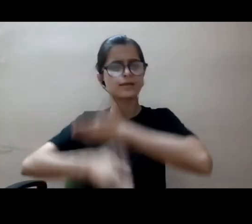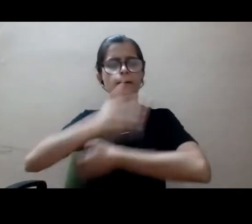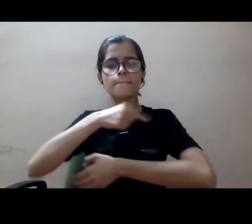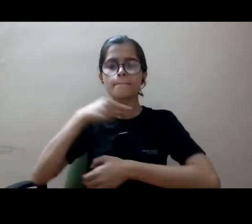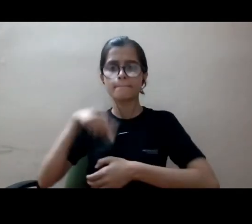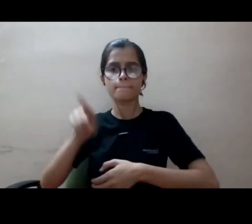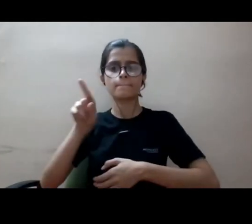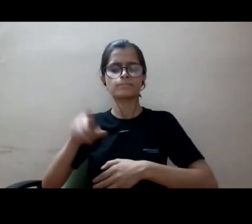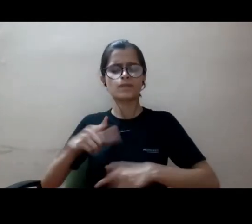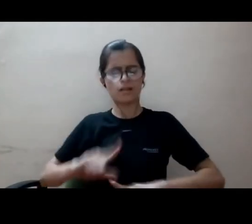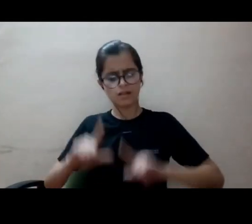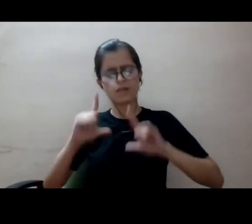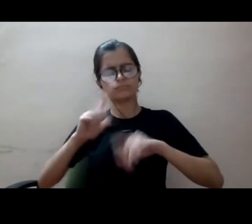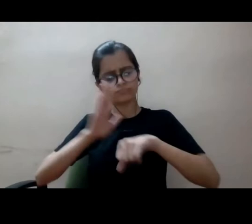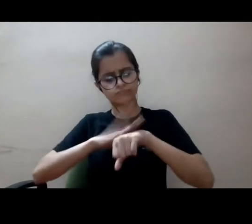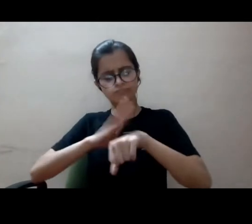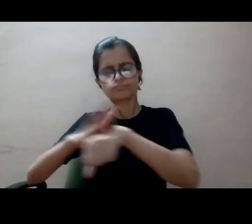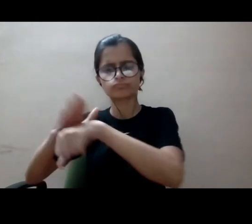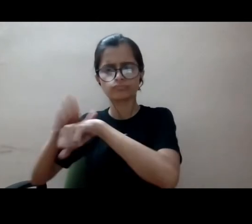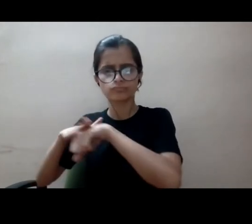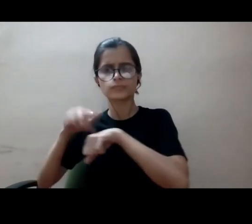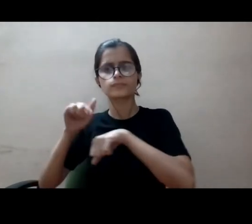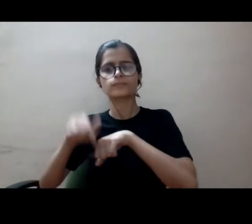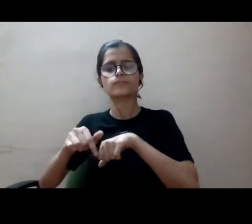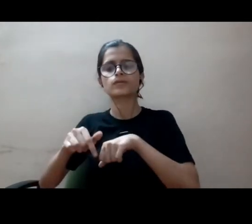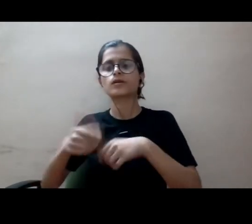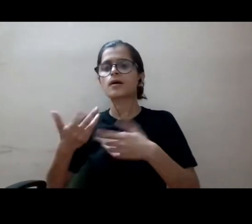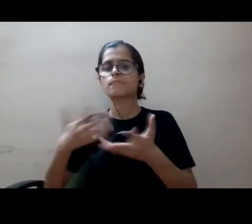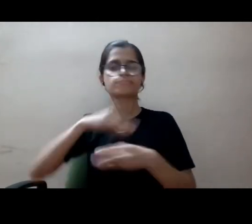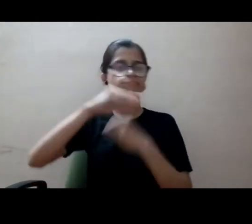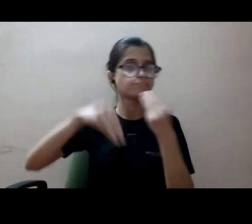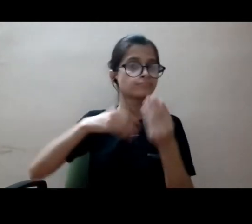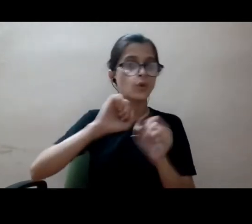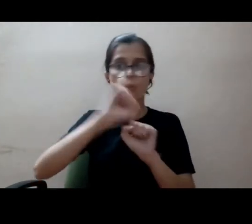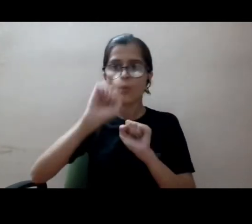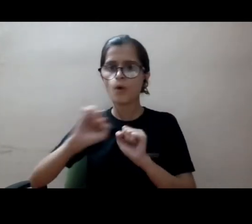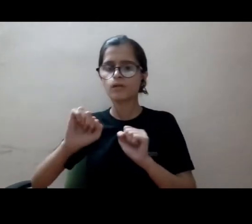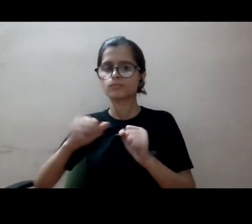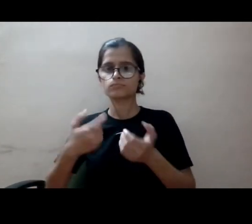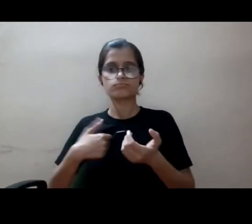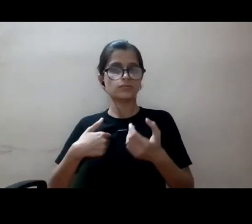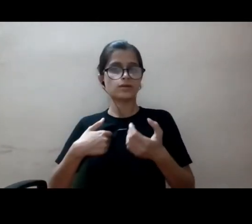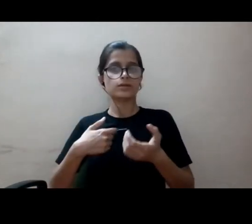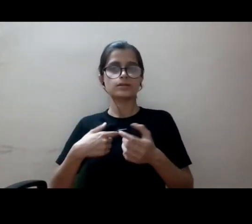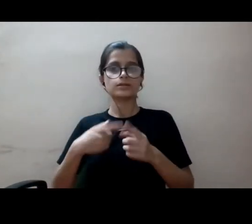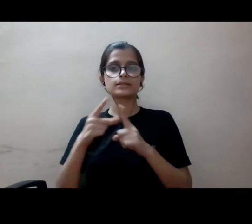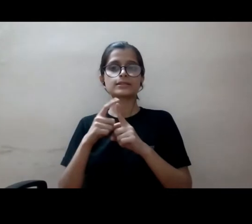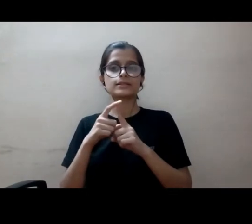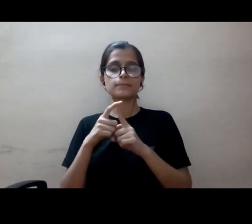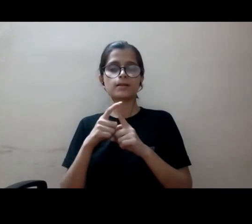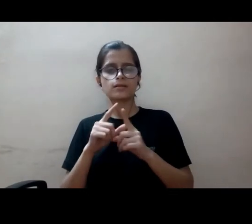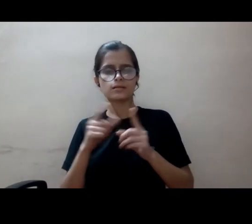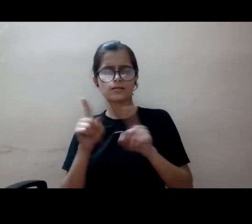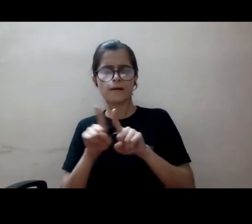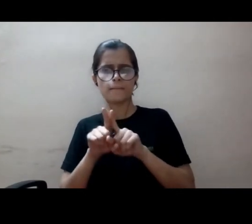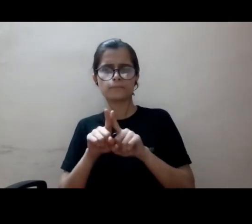a lived experience. He was a dashing mix of discipline, recklessness, and accomplishment.